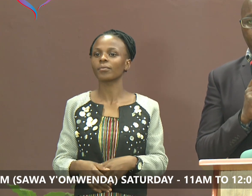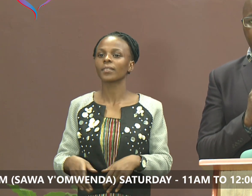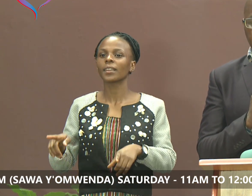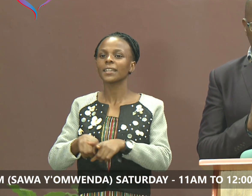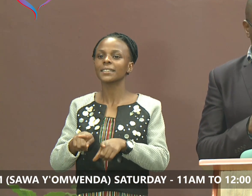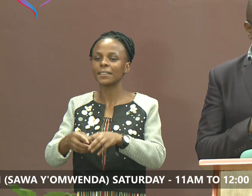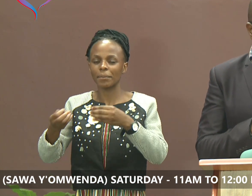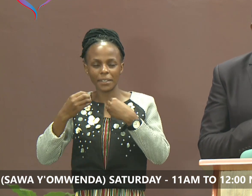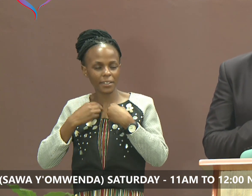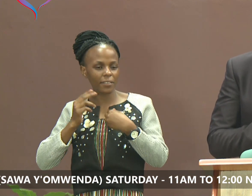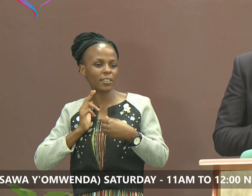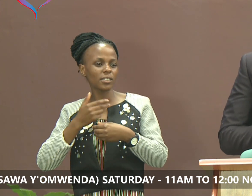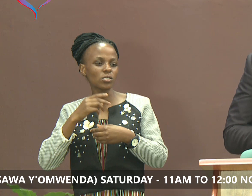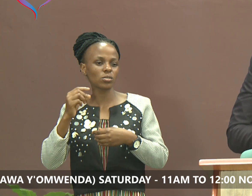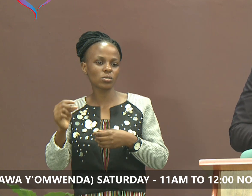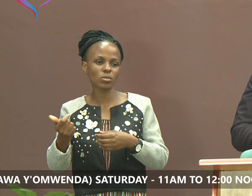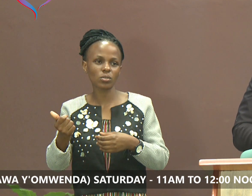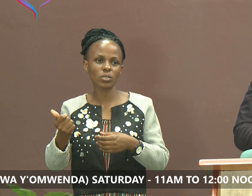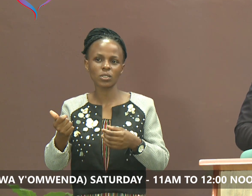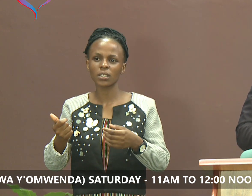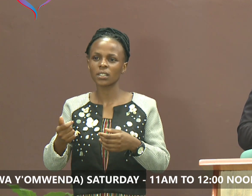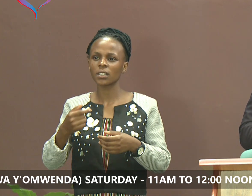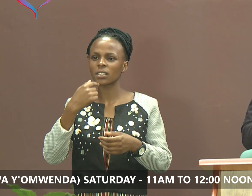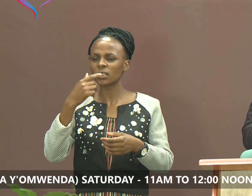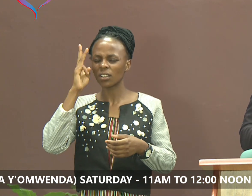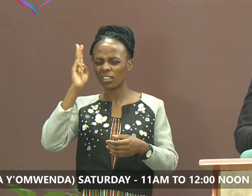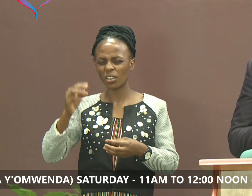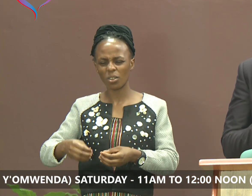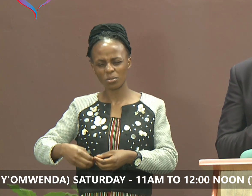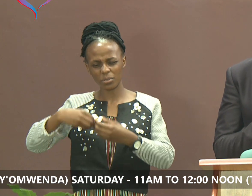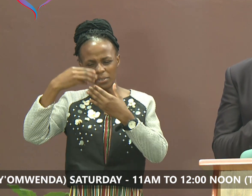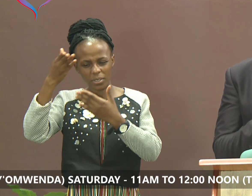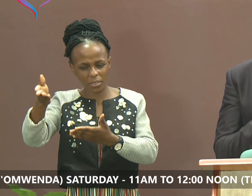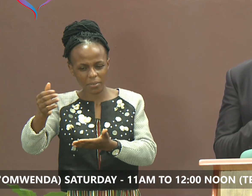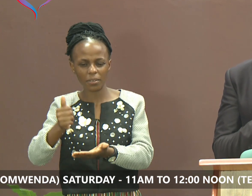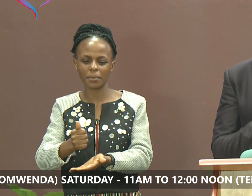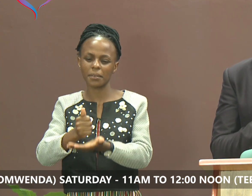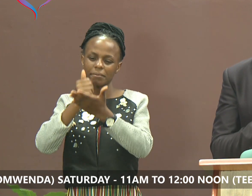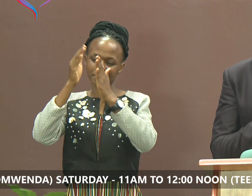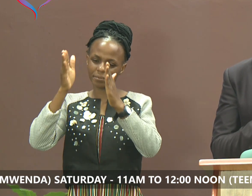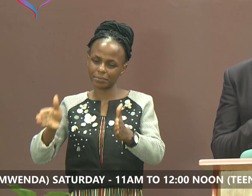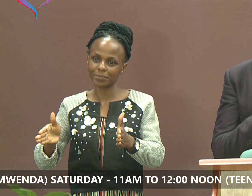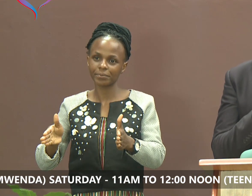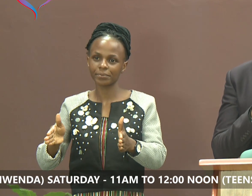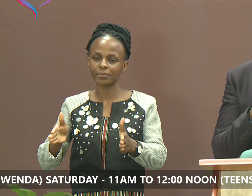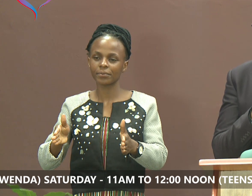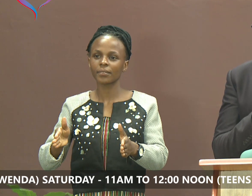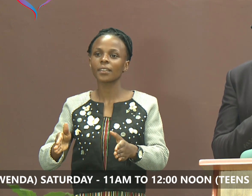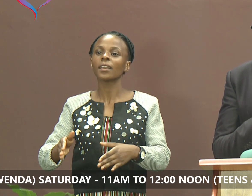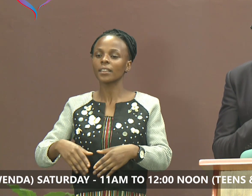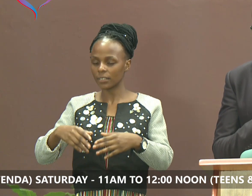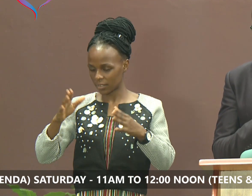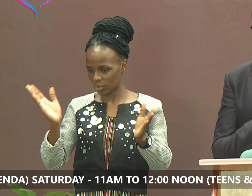for that. Era n'atuwa n'ekyokuddamu ekyo. And he said, I'll make him a helper. N'agamba n'amukolera omubeezi. That is the origin of